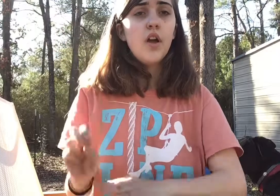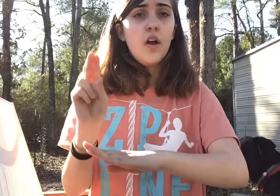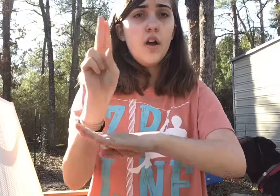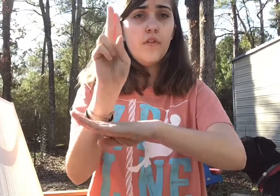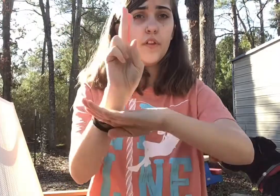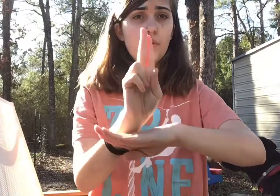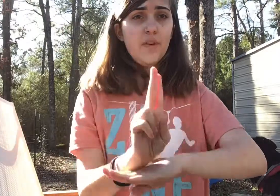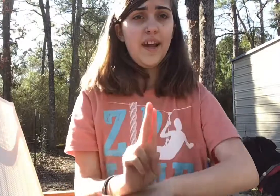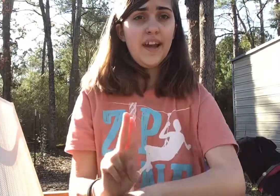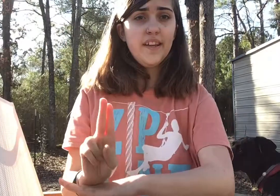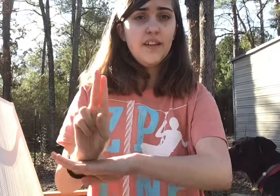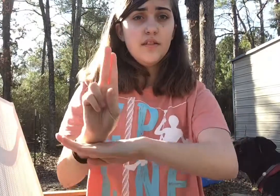of the United,